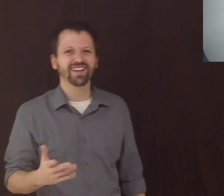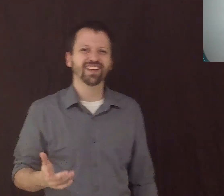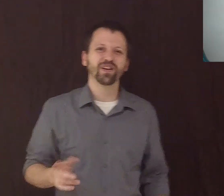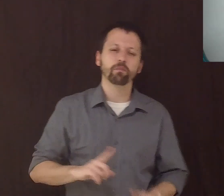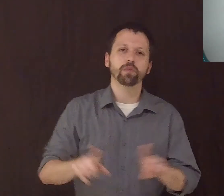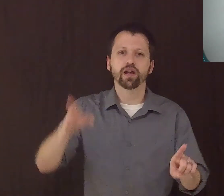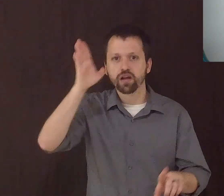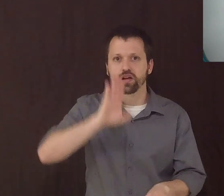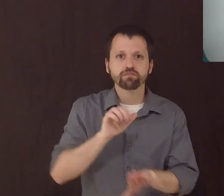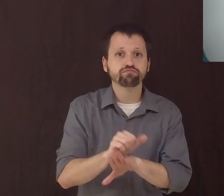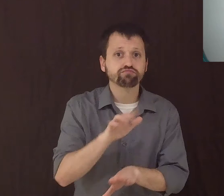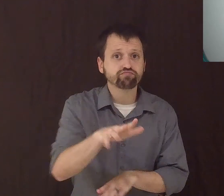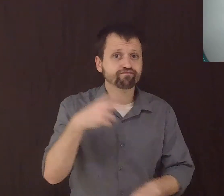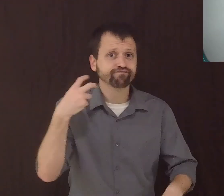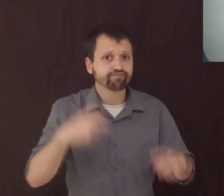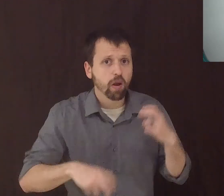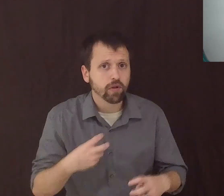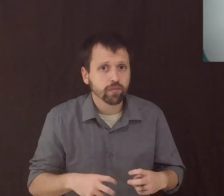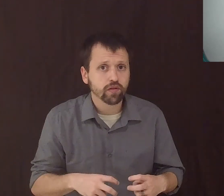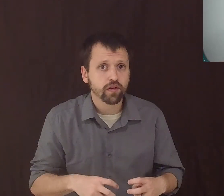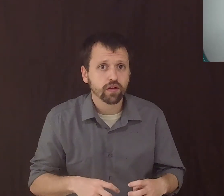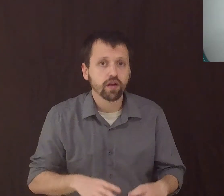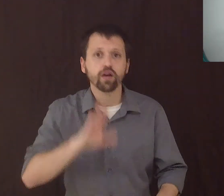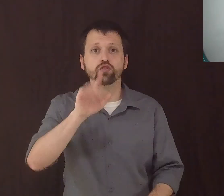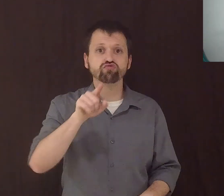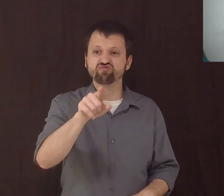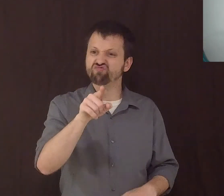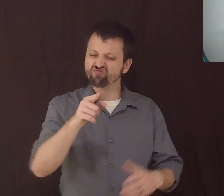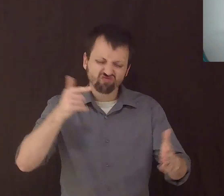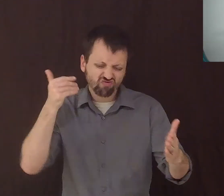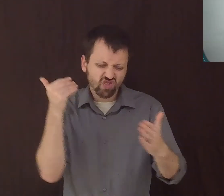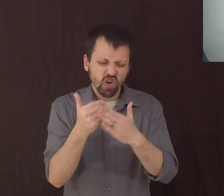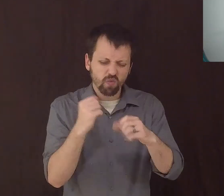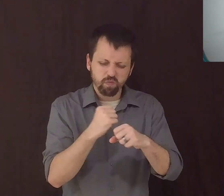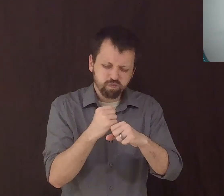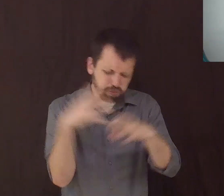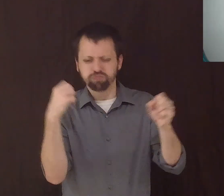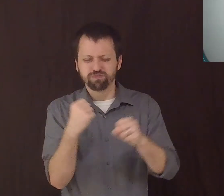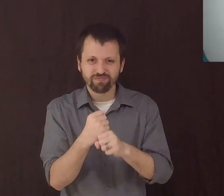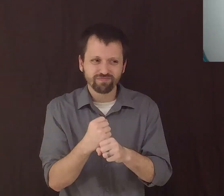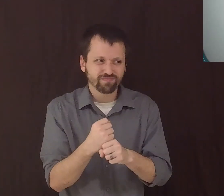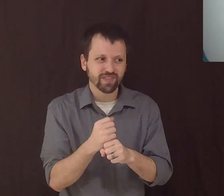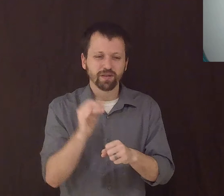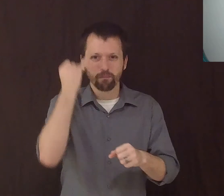But, you know, God's sending these trials, and right about when you are to explode, that balloon is you, right? And